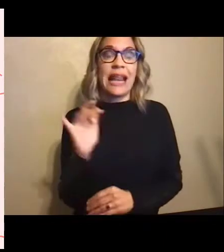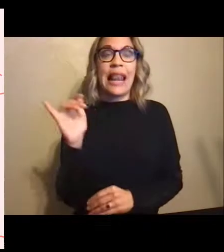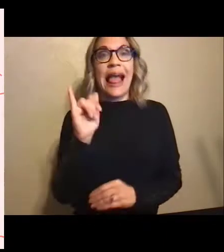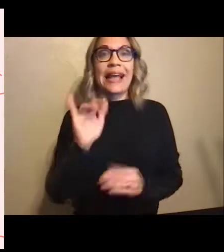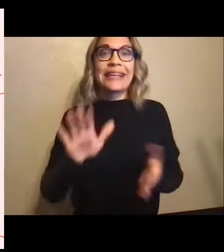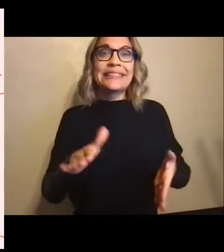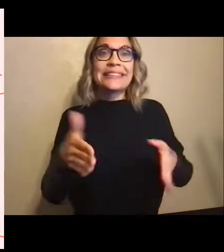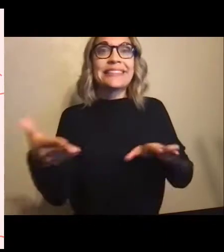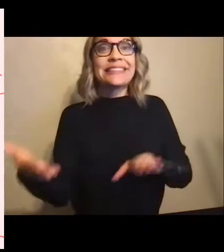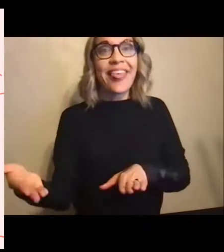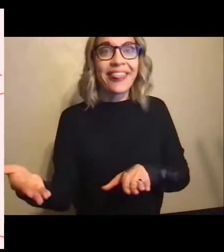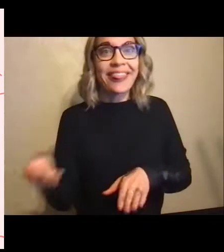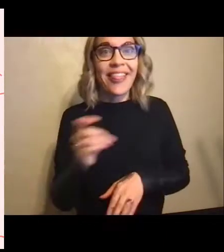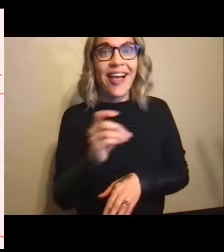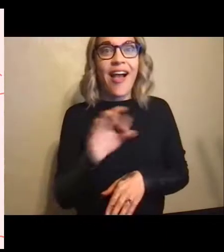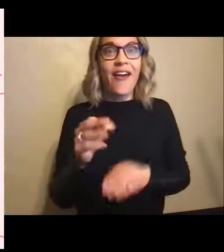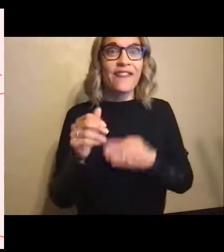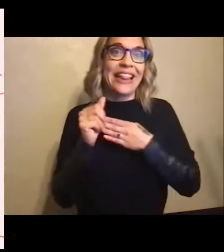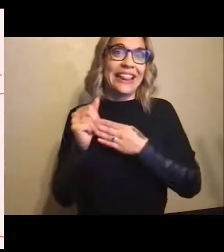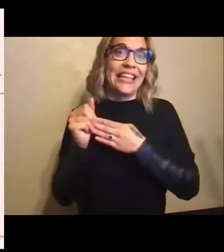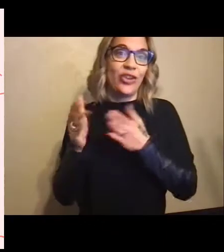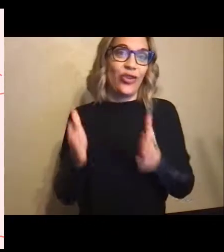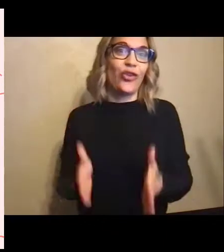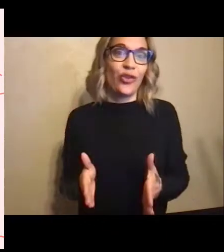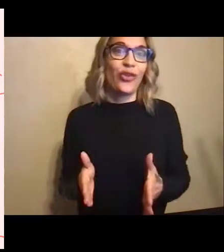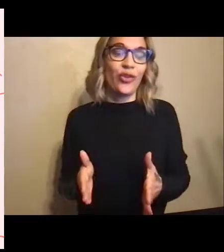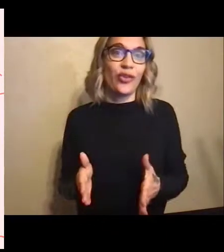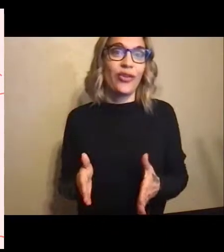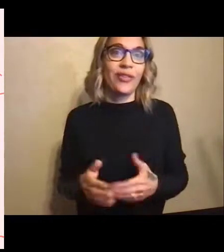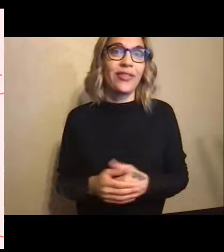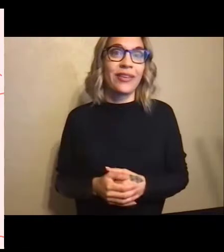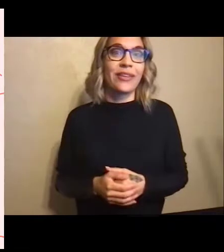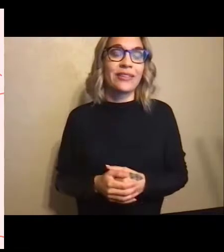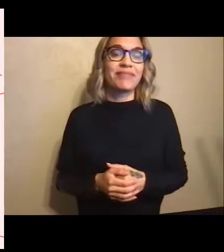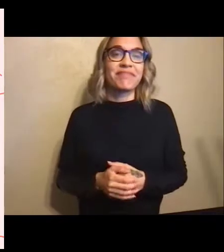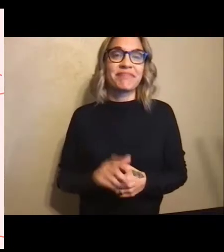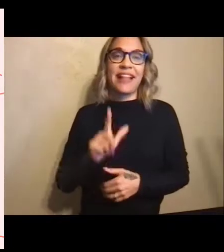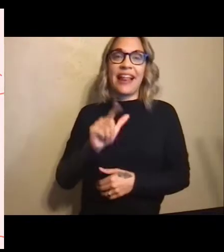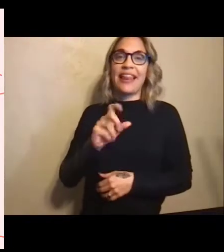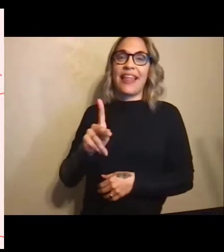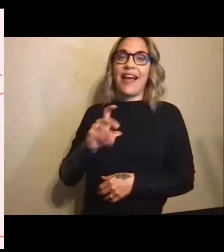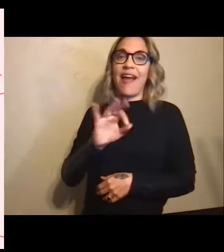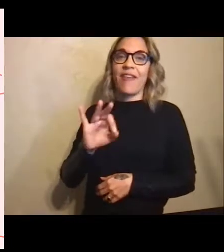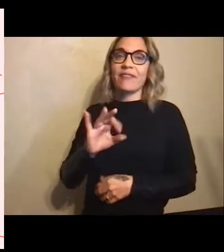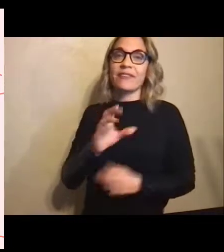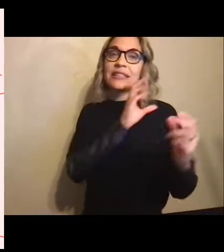Really, the number one, basically, death of a leader